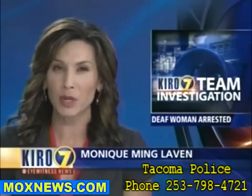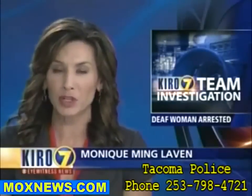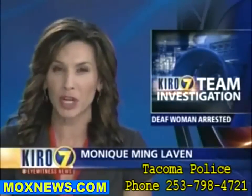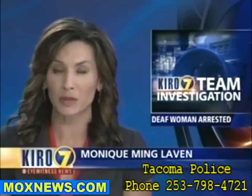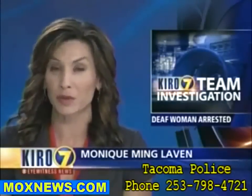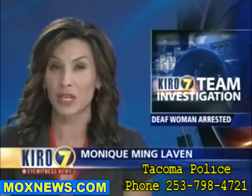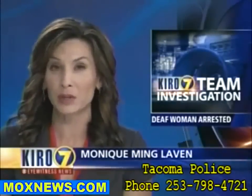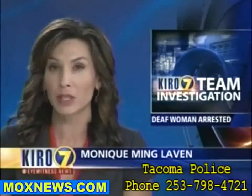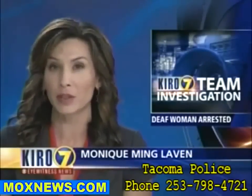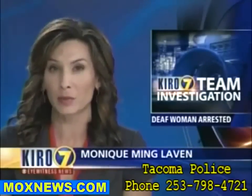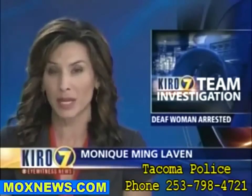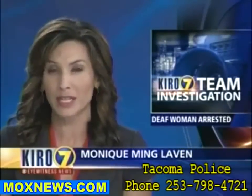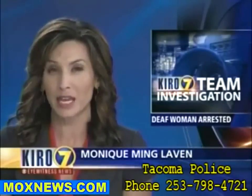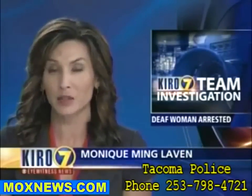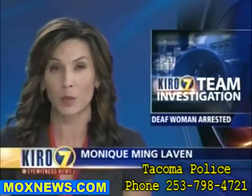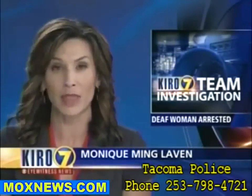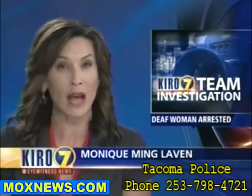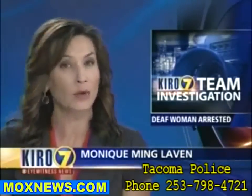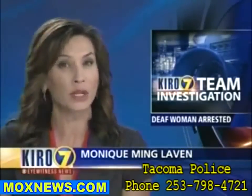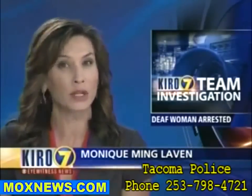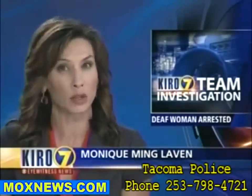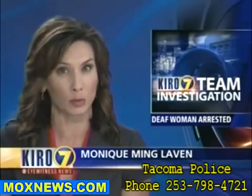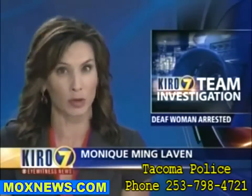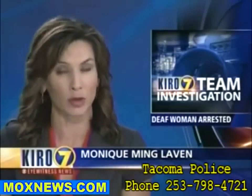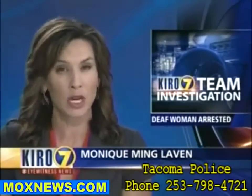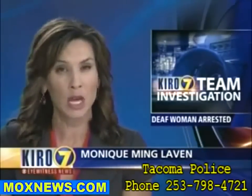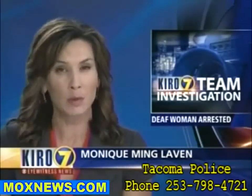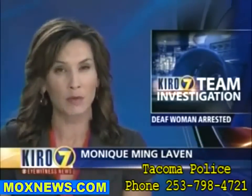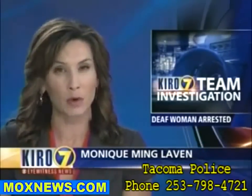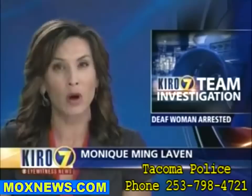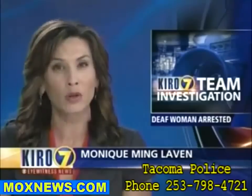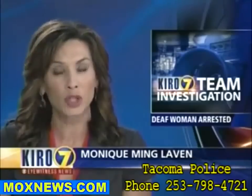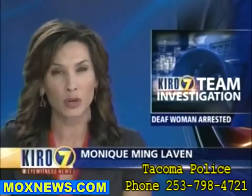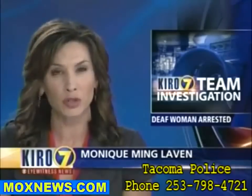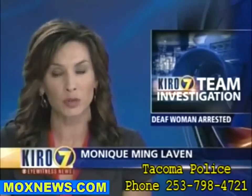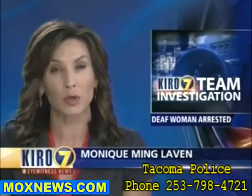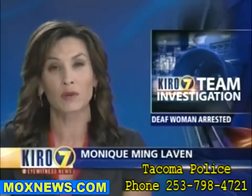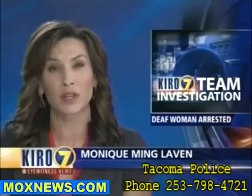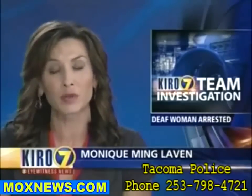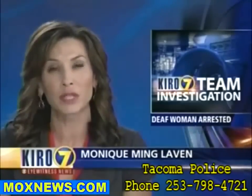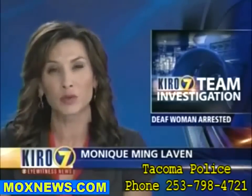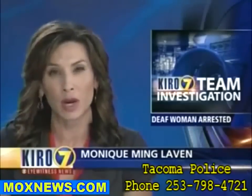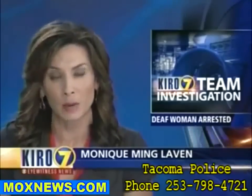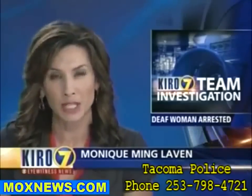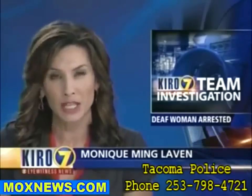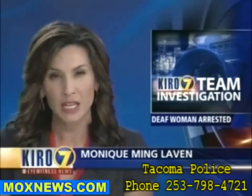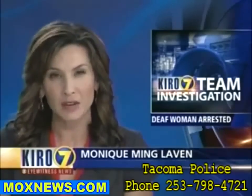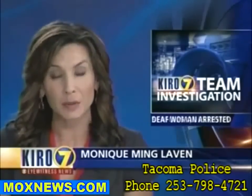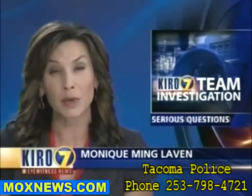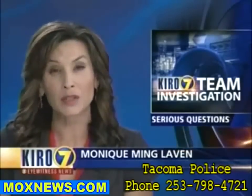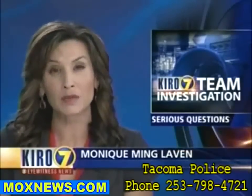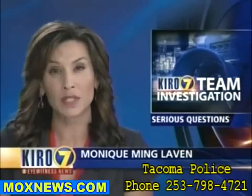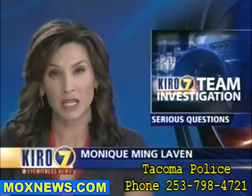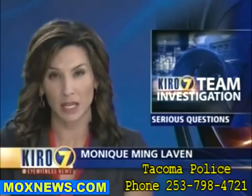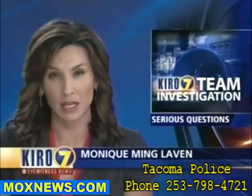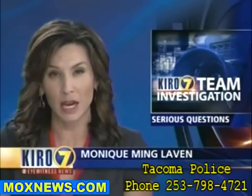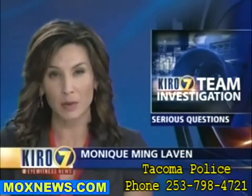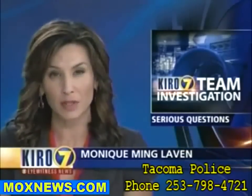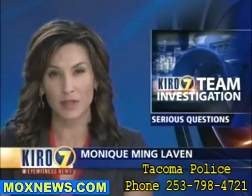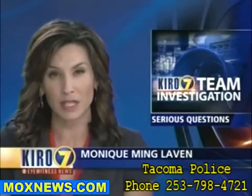thrown in jail for nearly 3 days without an interpreter before all charges were eventually dropped. After months of digging, Cairo 7